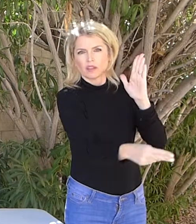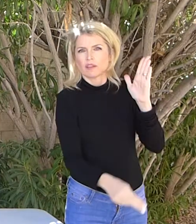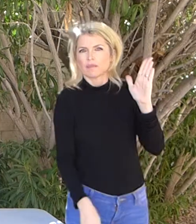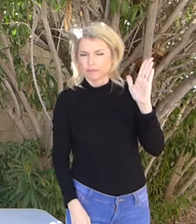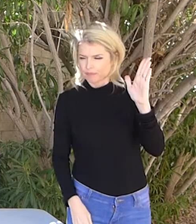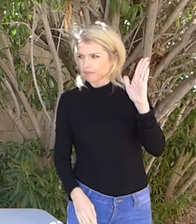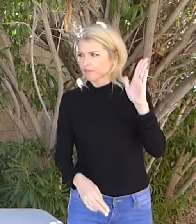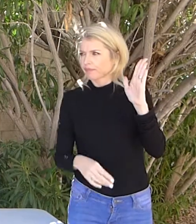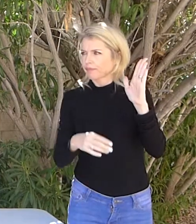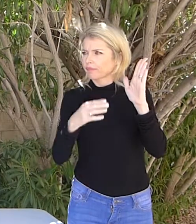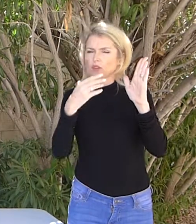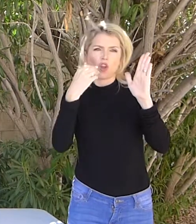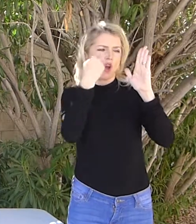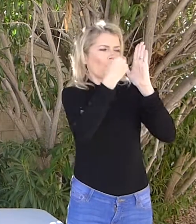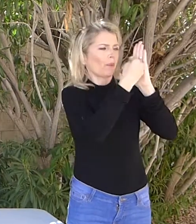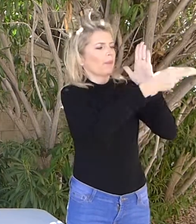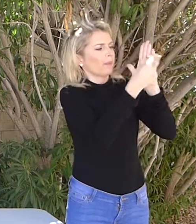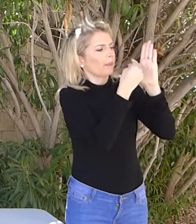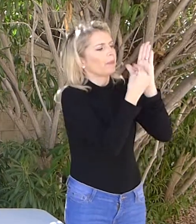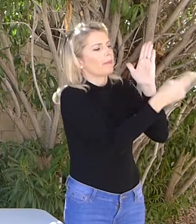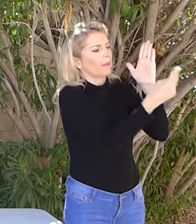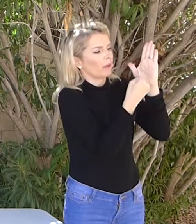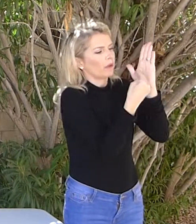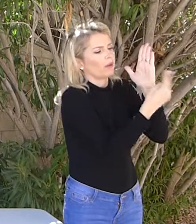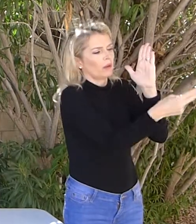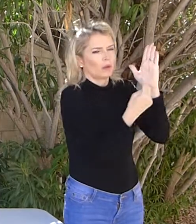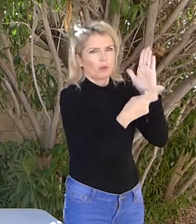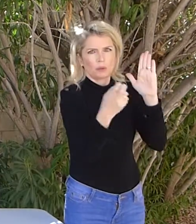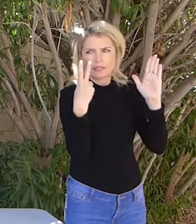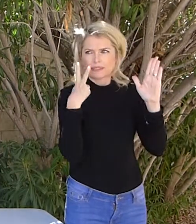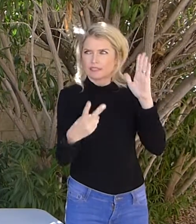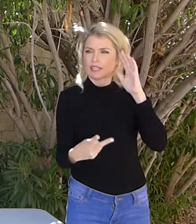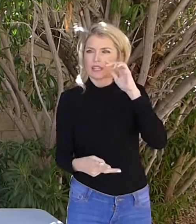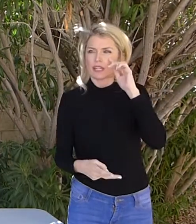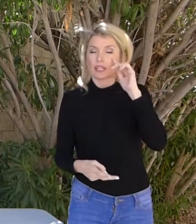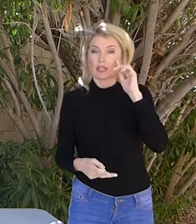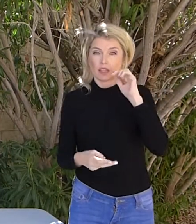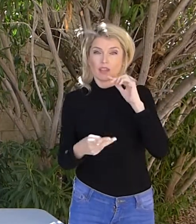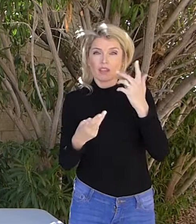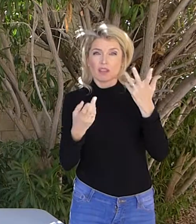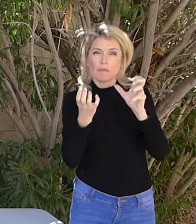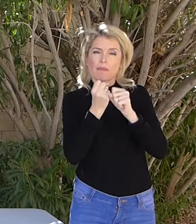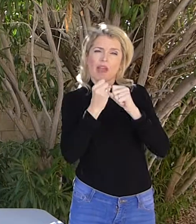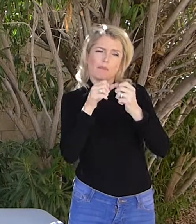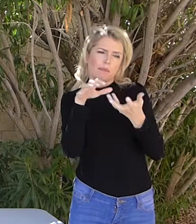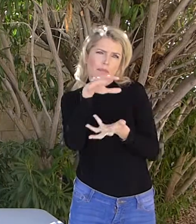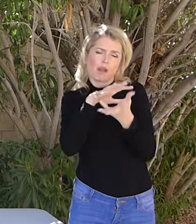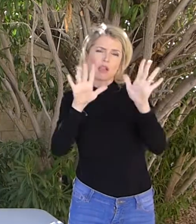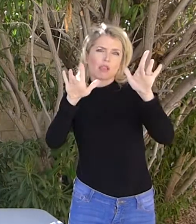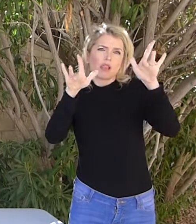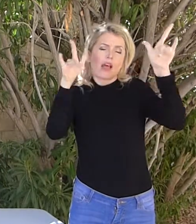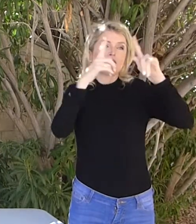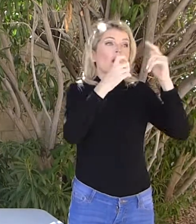And I'm pulling it all the way down. So hopefully you can see it's making an ombre. That's